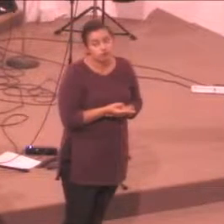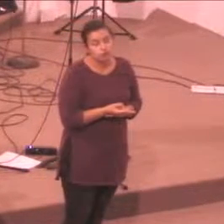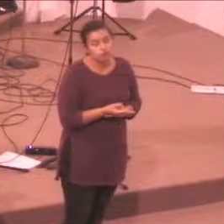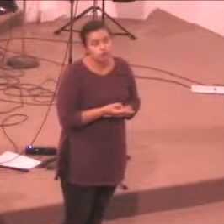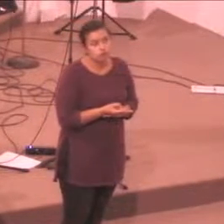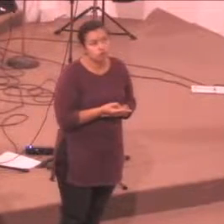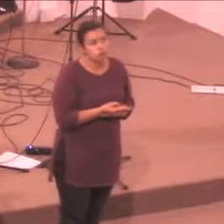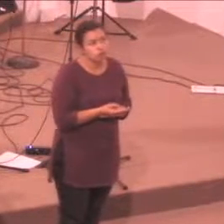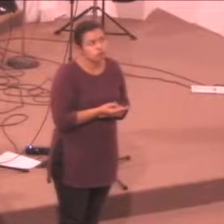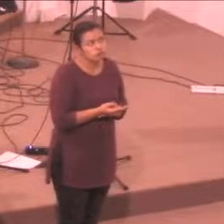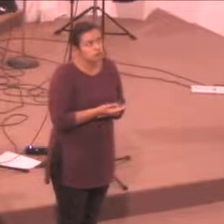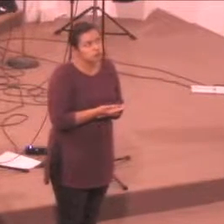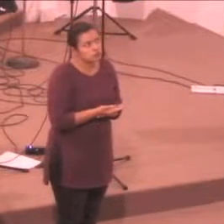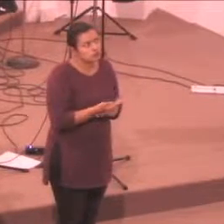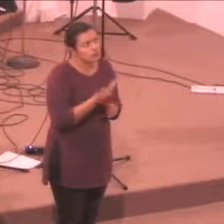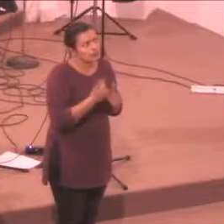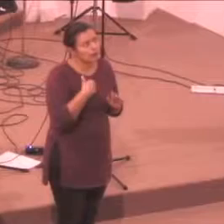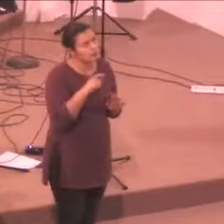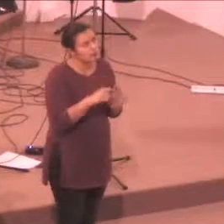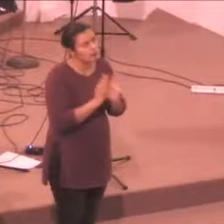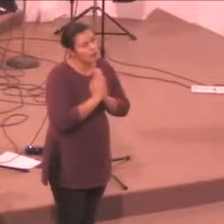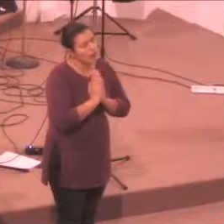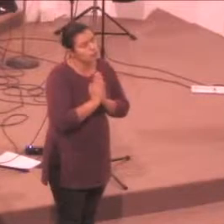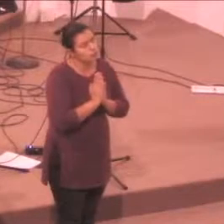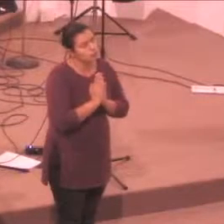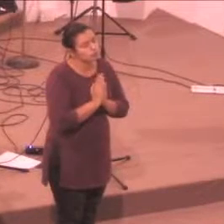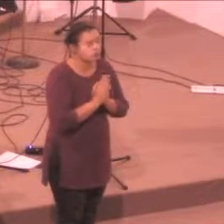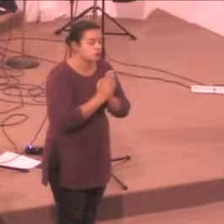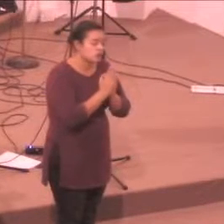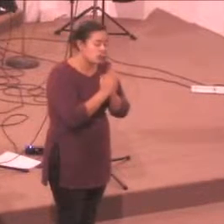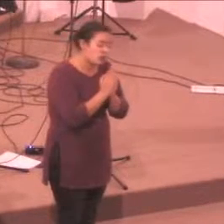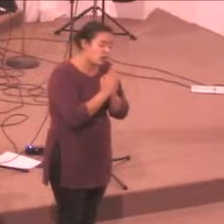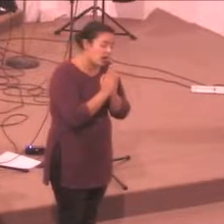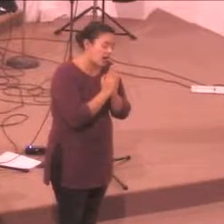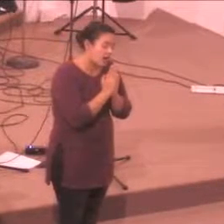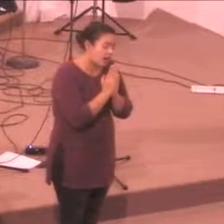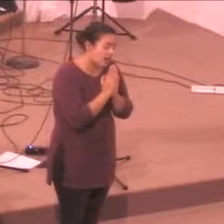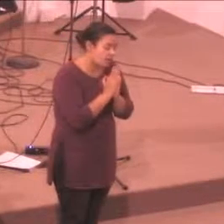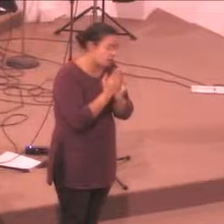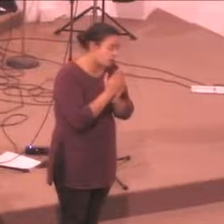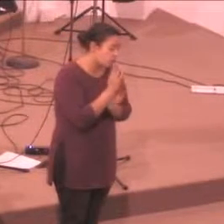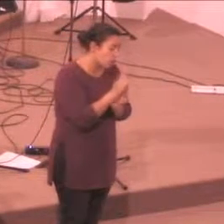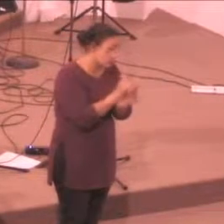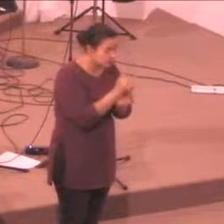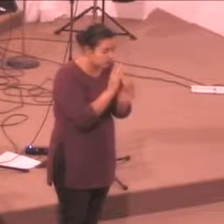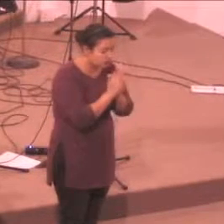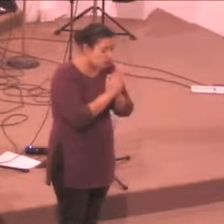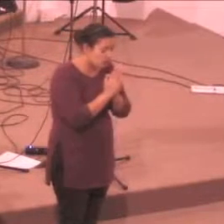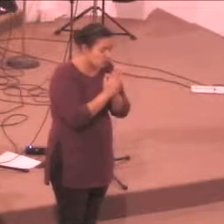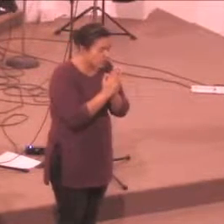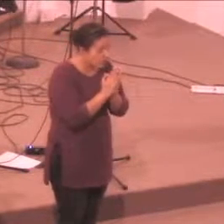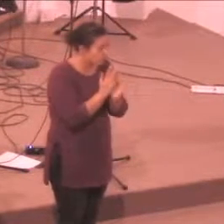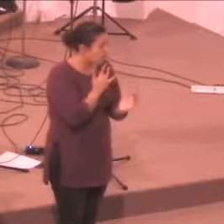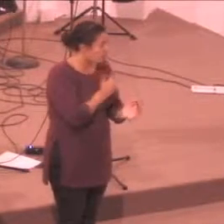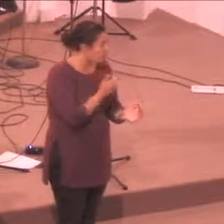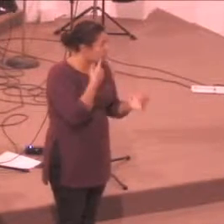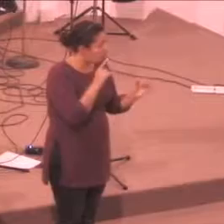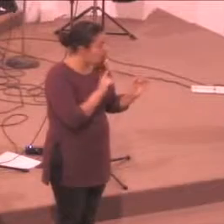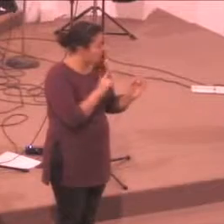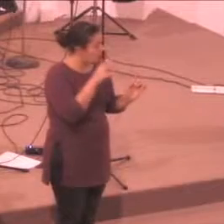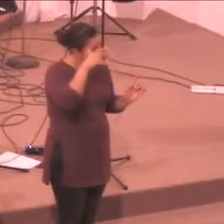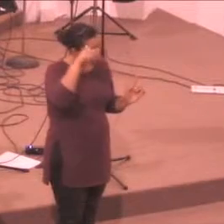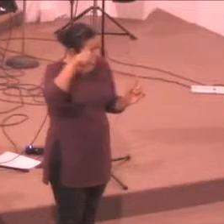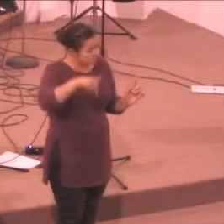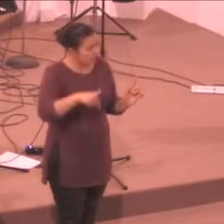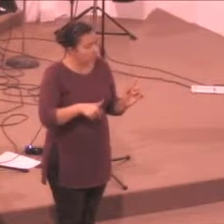Maybe I'm supposed to pray. Okay. So I'm praying in the spirit, just praying, praying, praying. And usually that works for me. Devil usually knocks